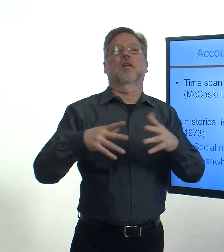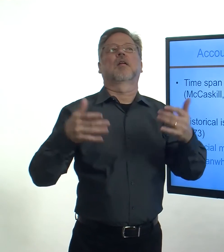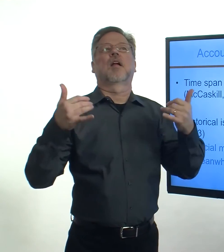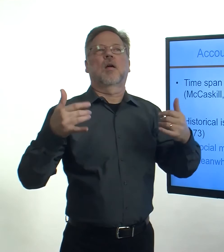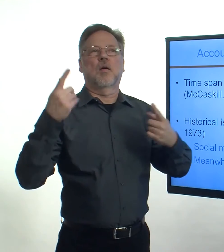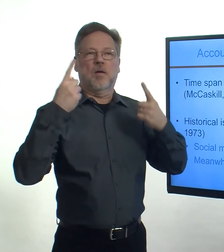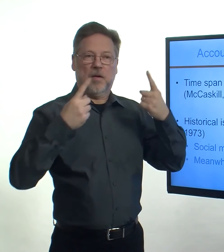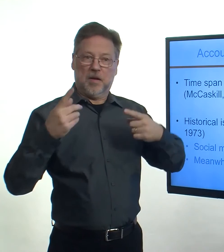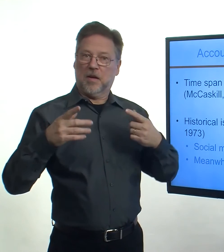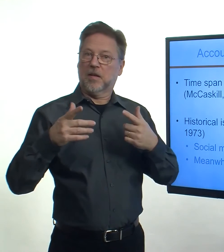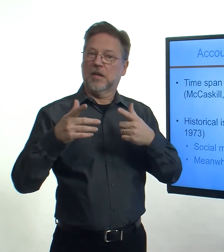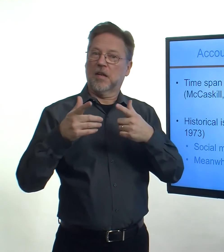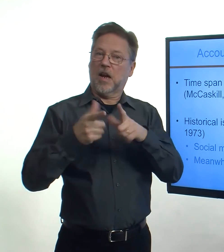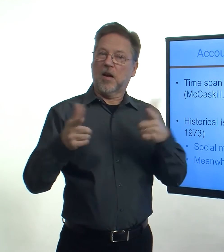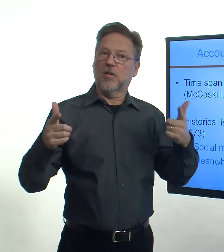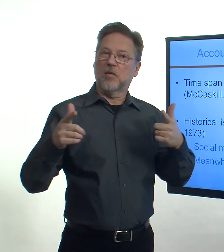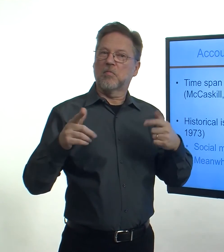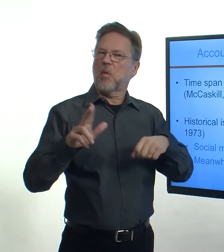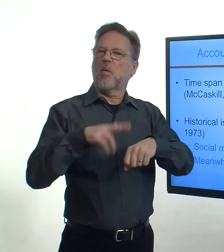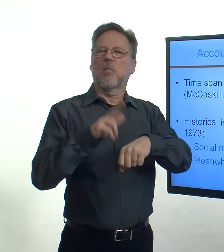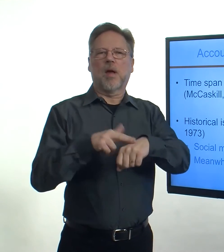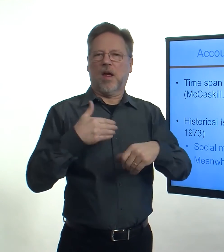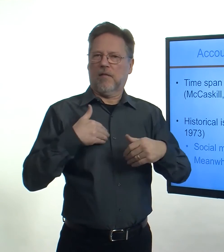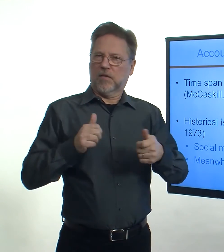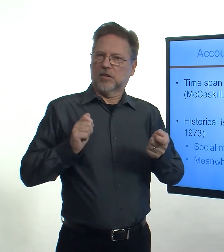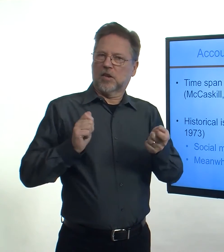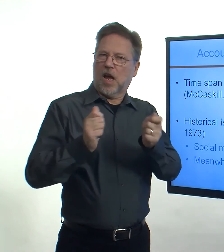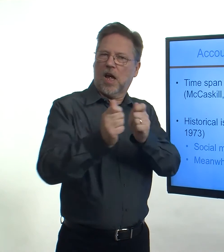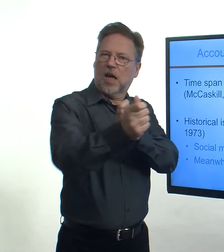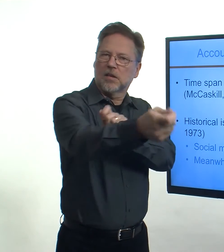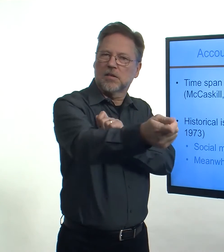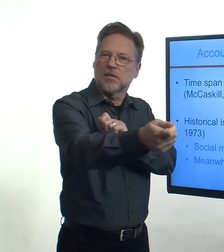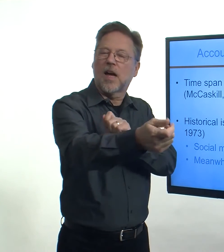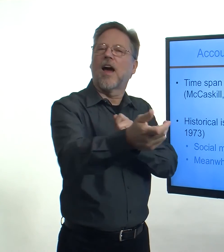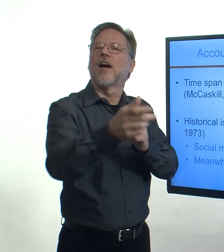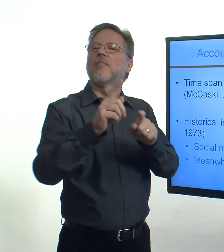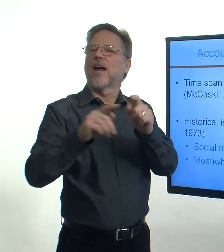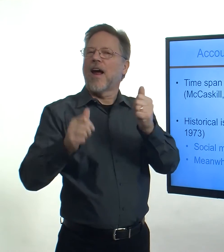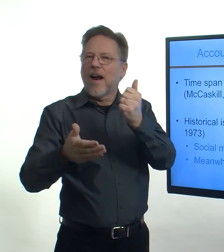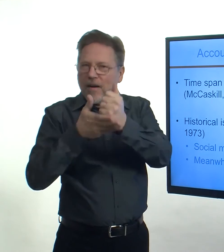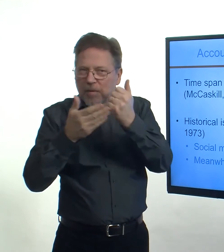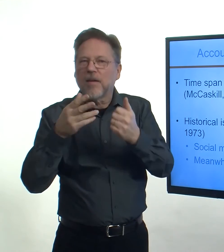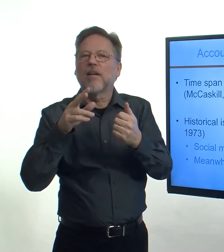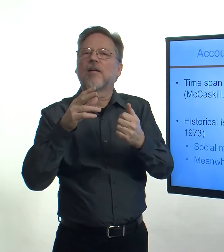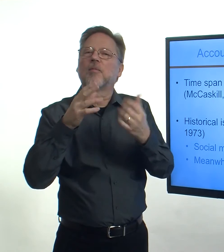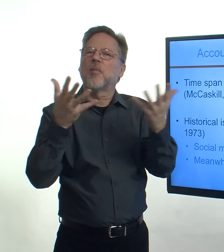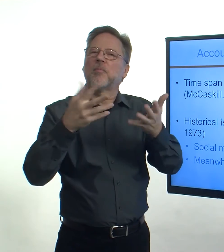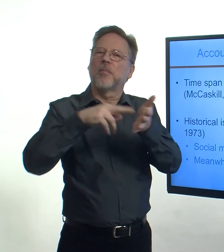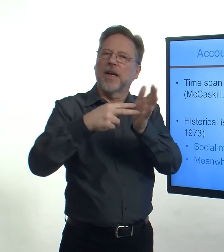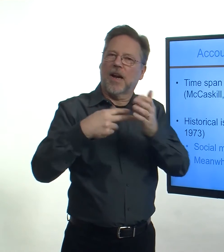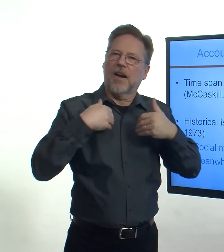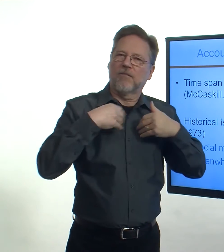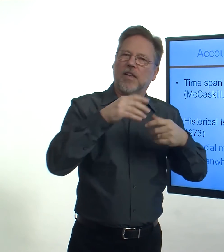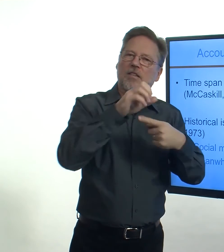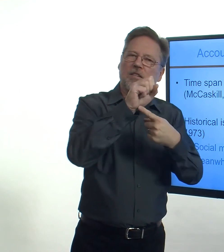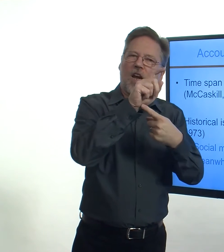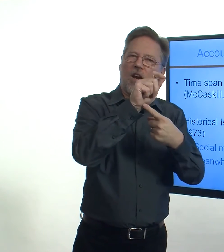Now, that means that this language will change as normal, but it helps to know what it means to have a